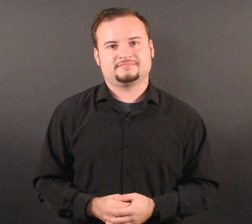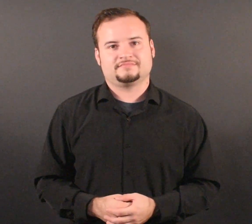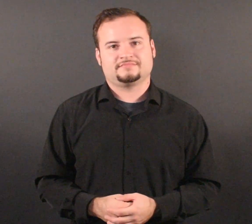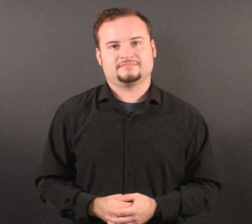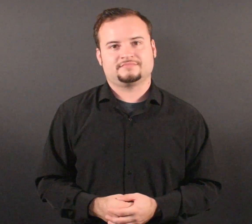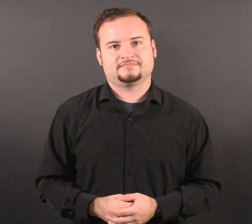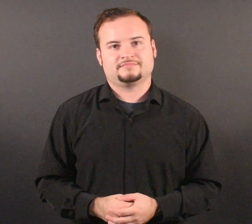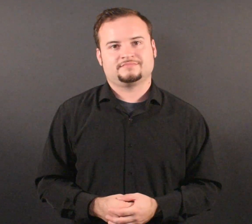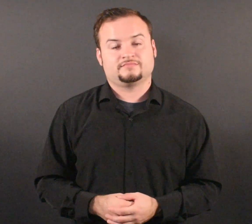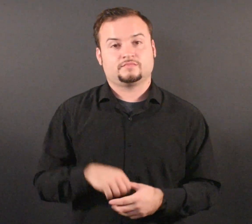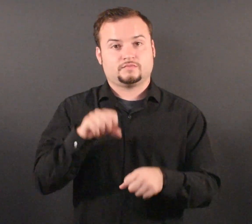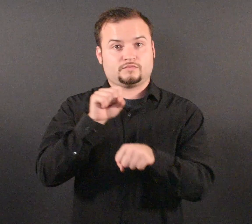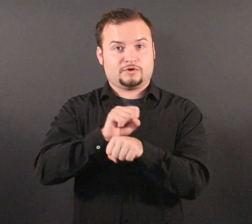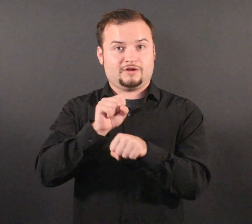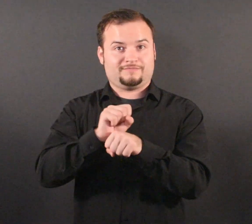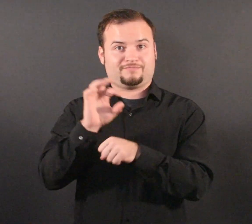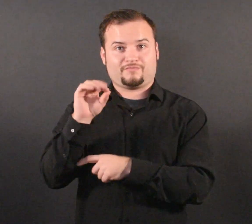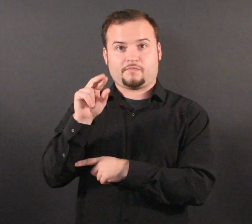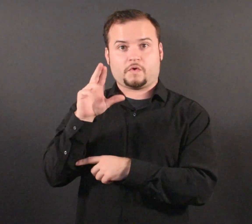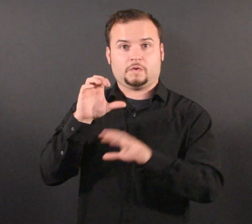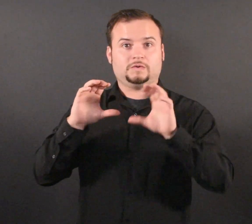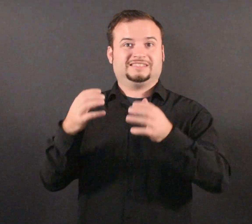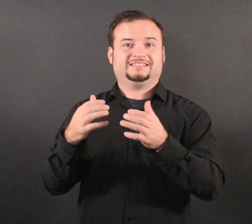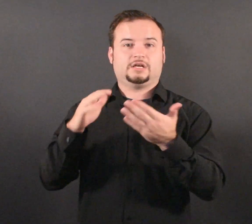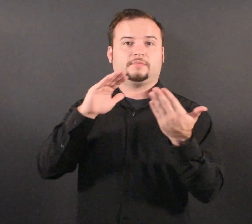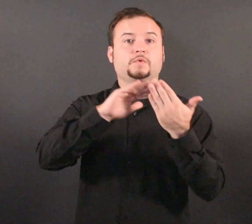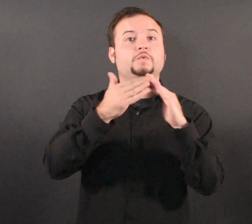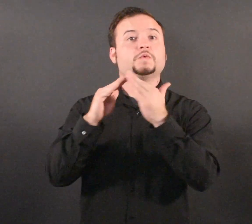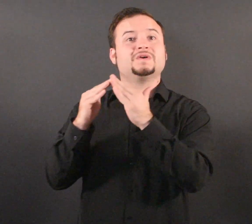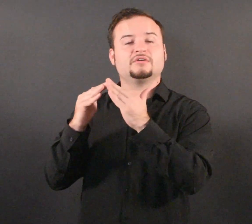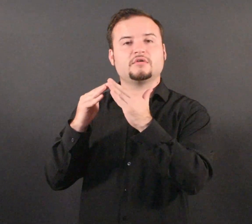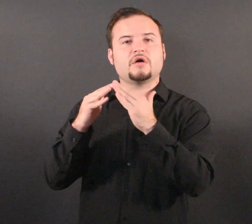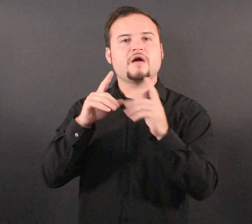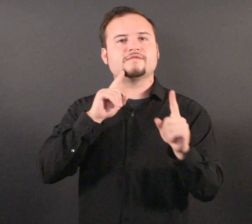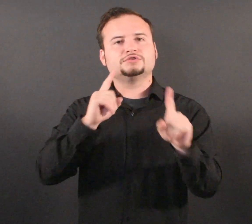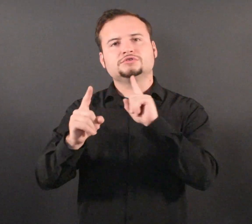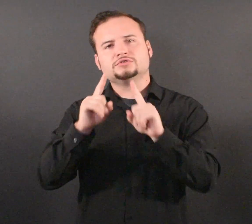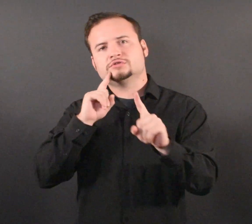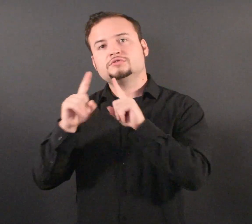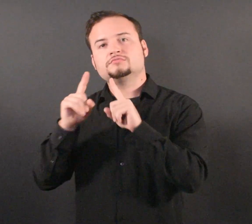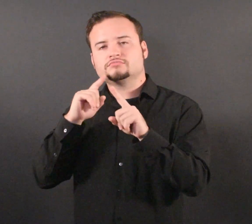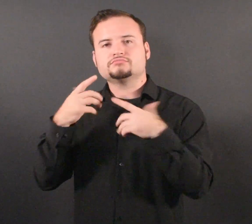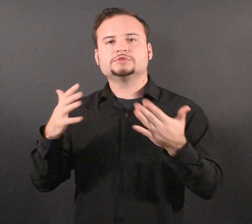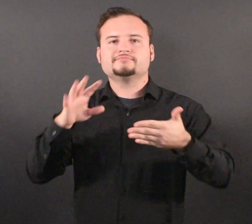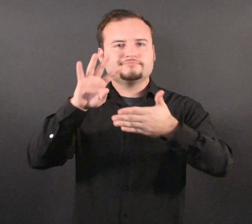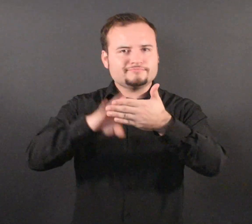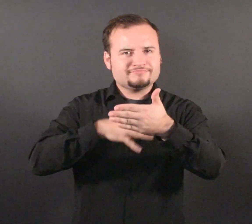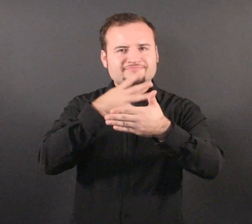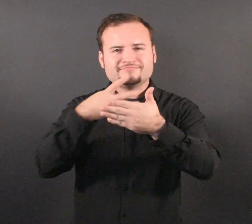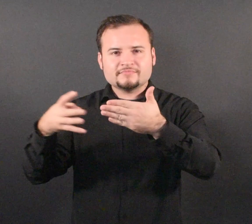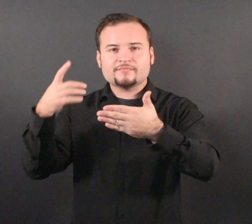Workforce community conversations have been scheduled for locations throughout